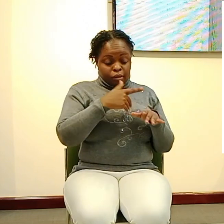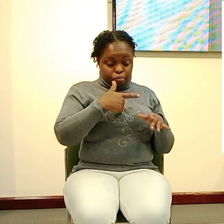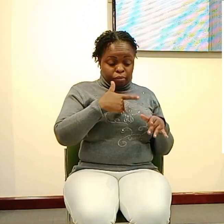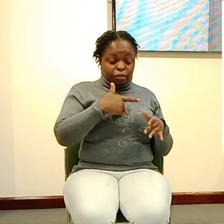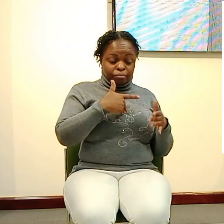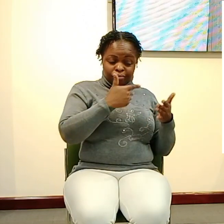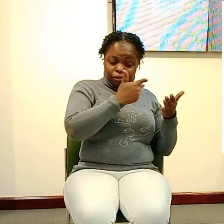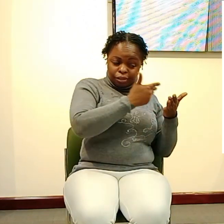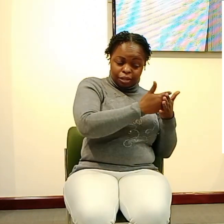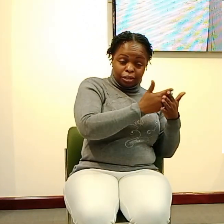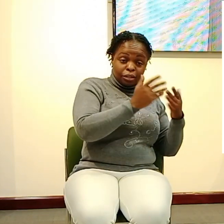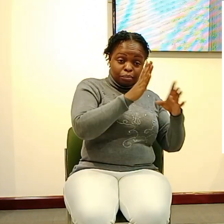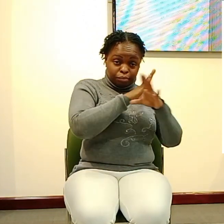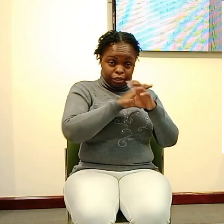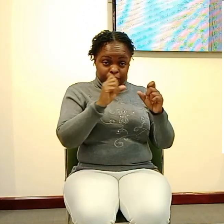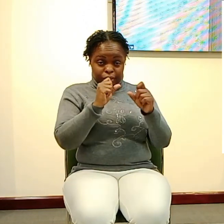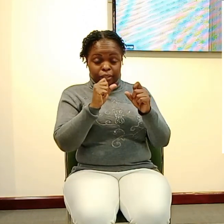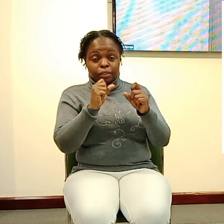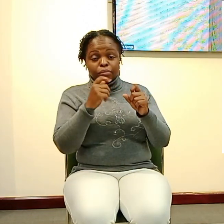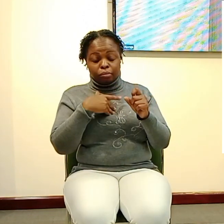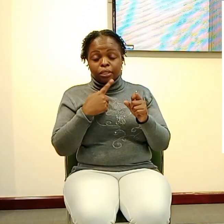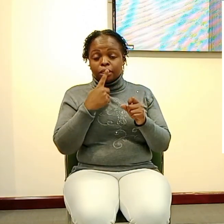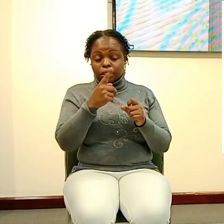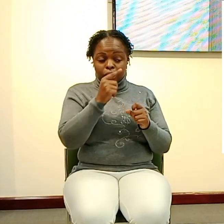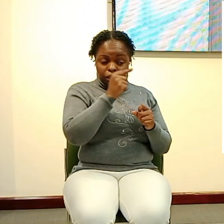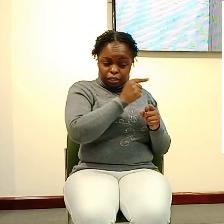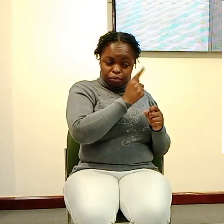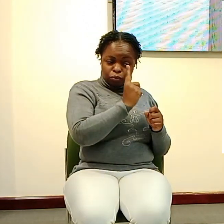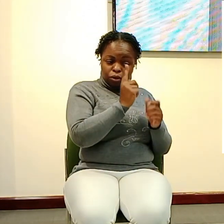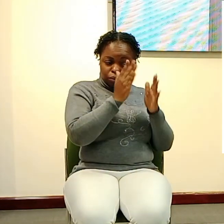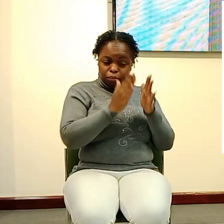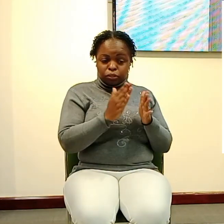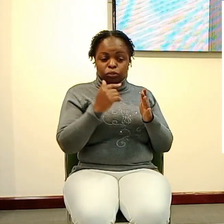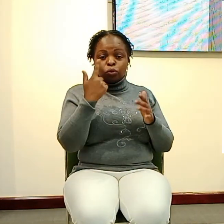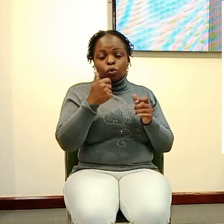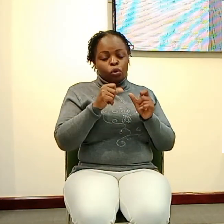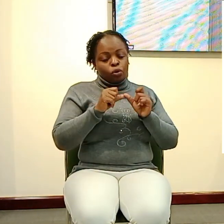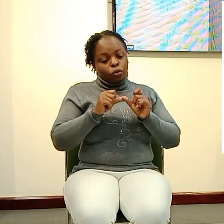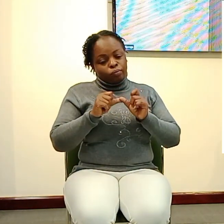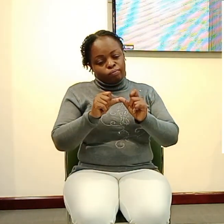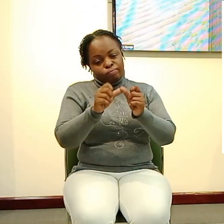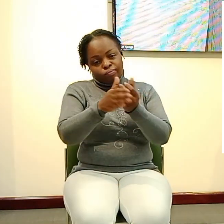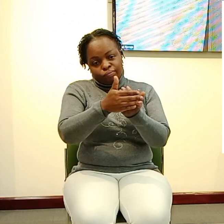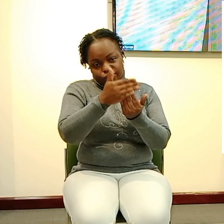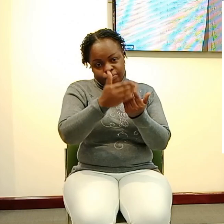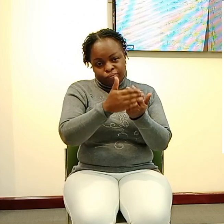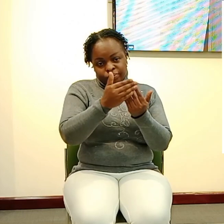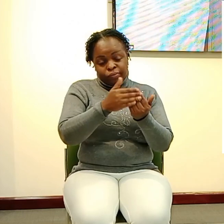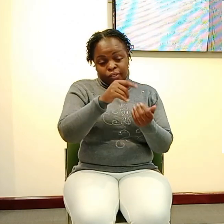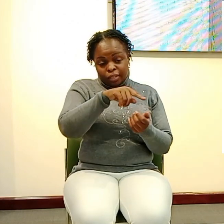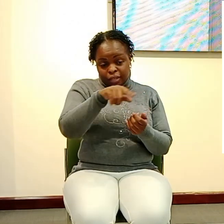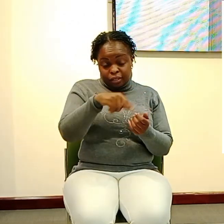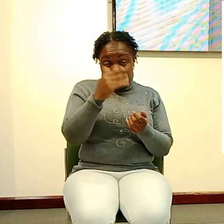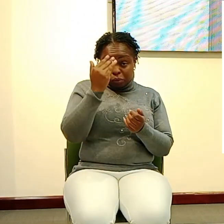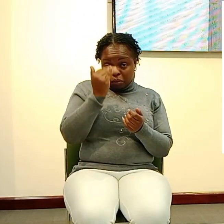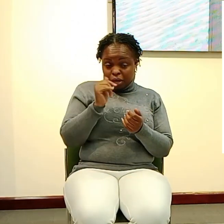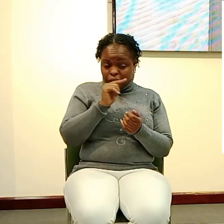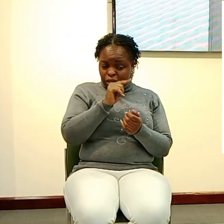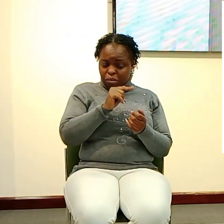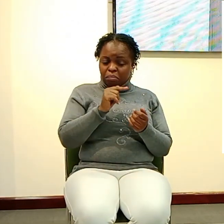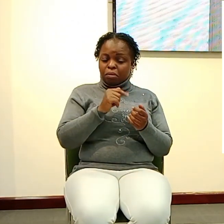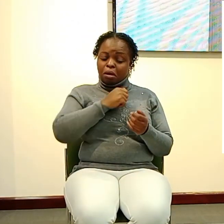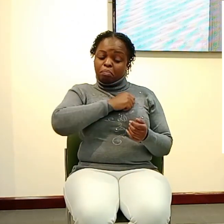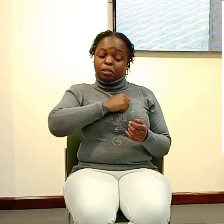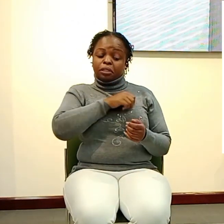the president, I will say he's one person who is really retrogressing us because he doesn't appreciate women leadership at